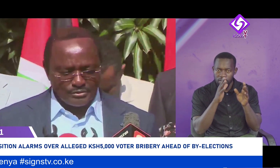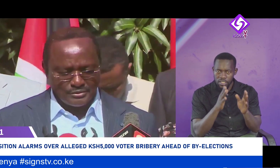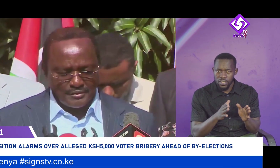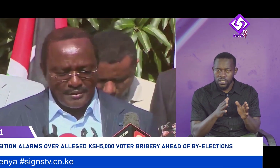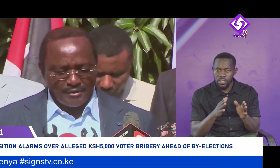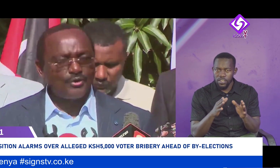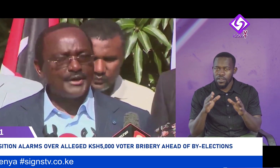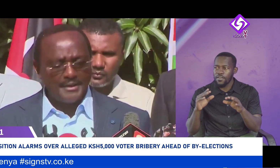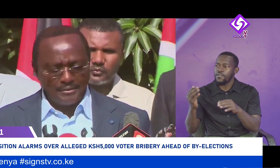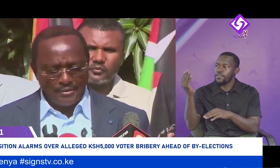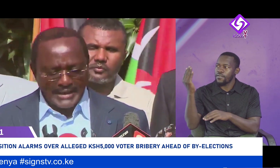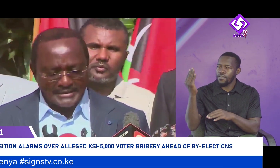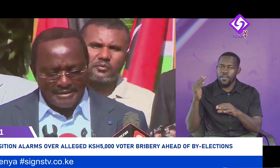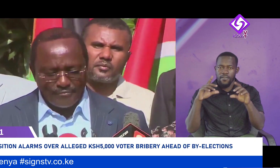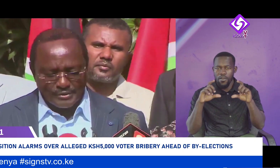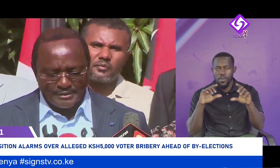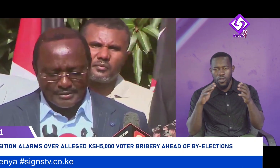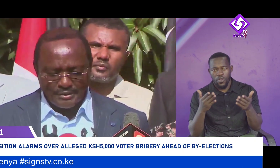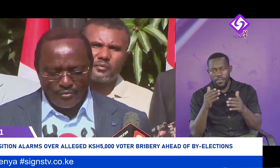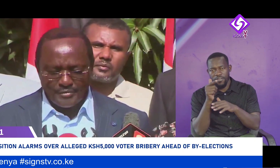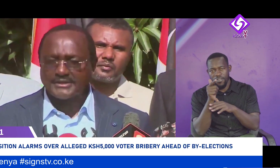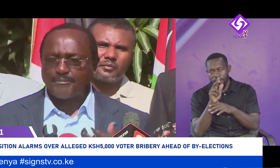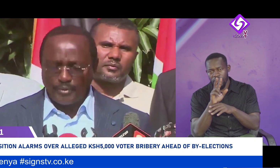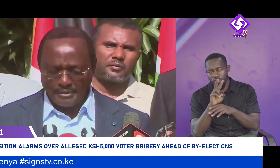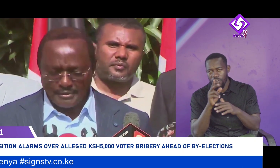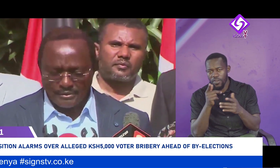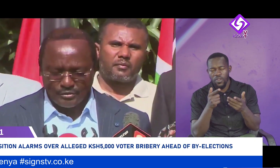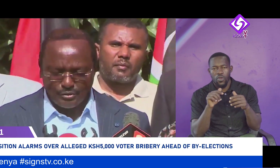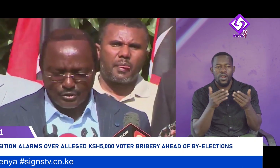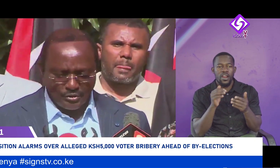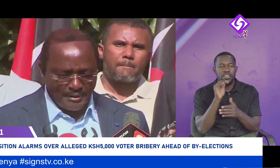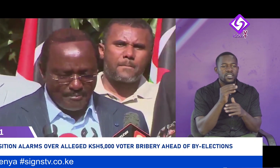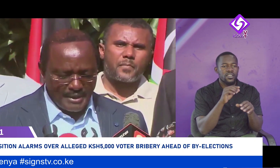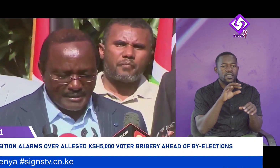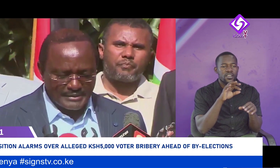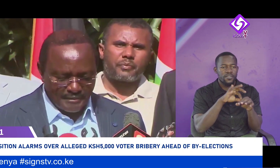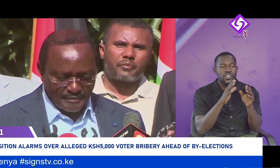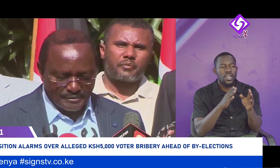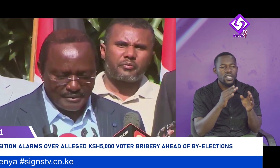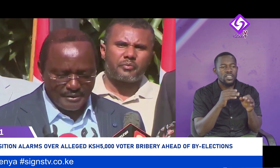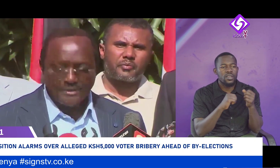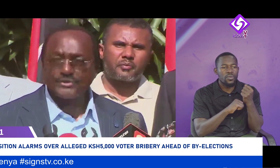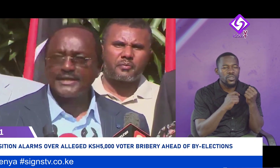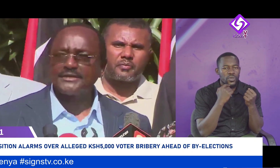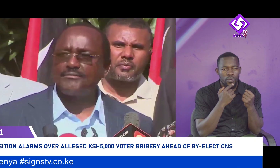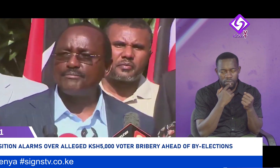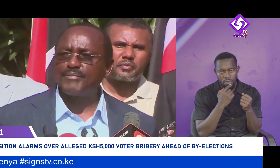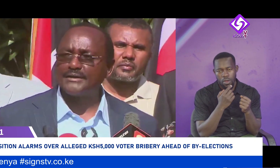photos, recording, or asking voters who they support should not only be discouraged, it should actually be